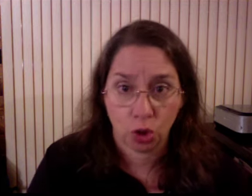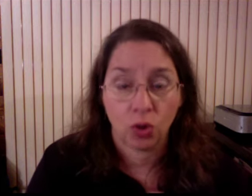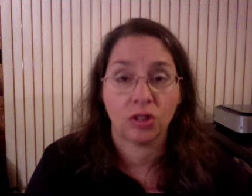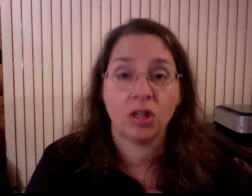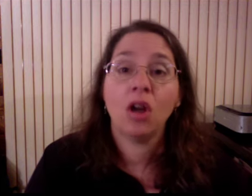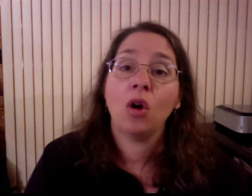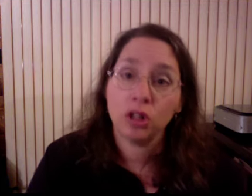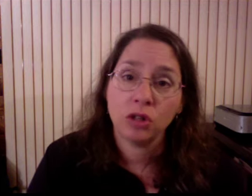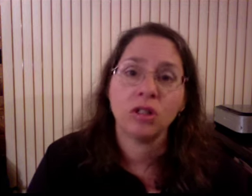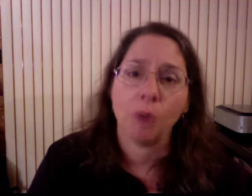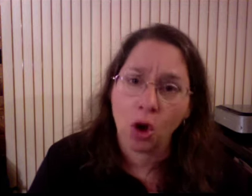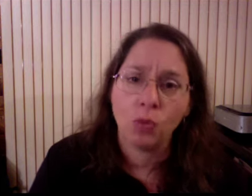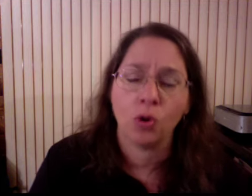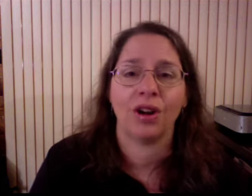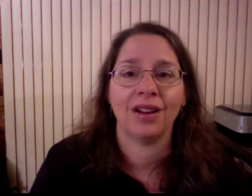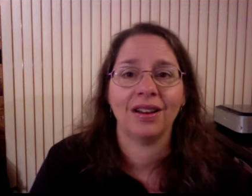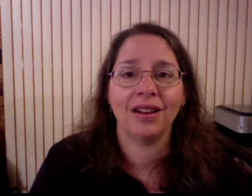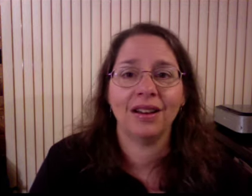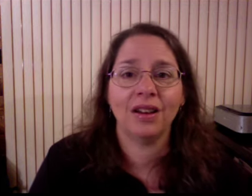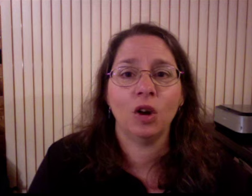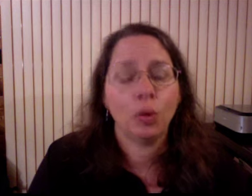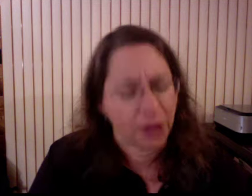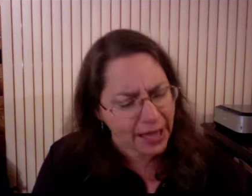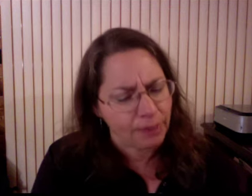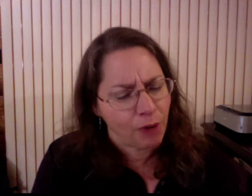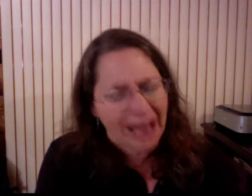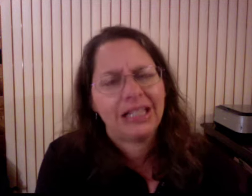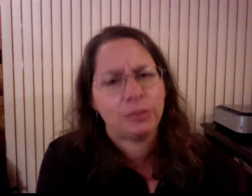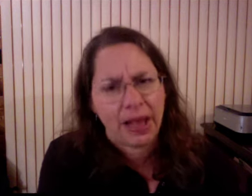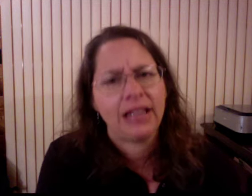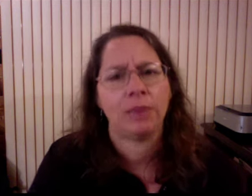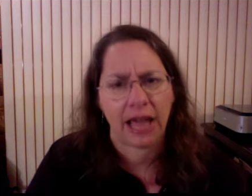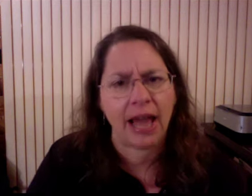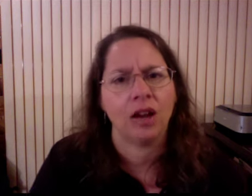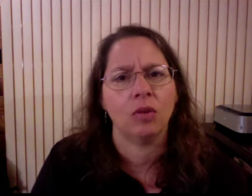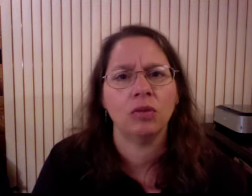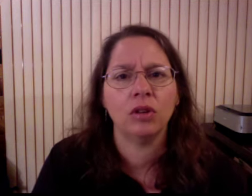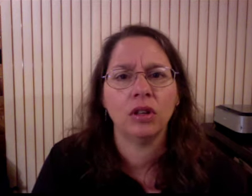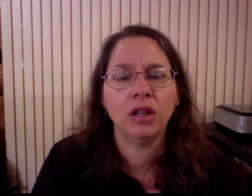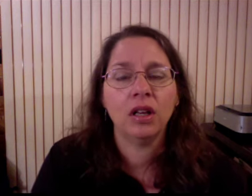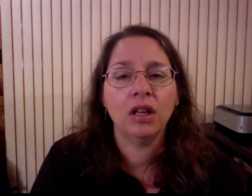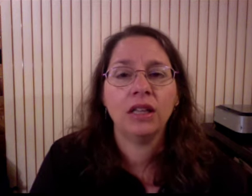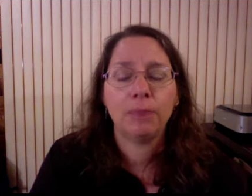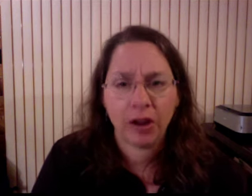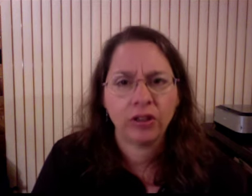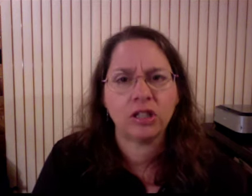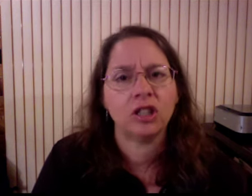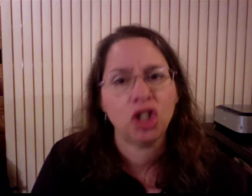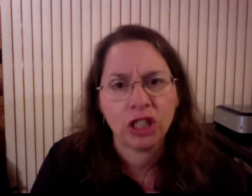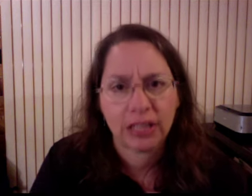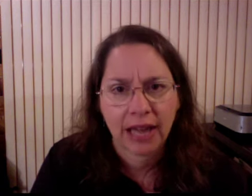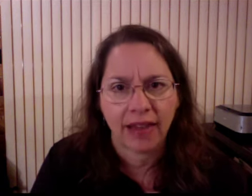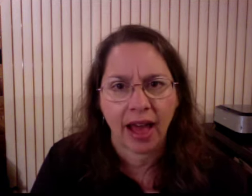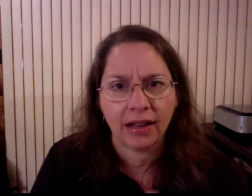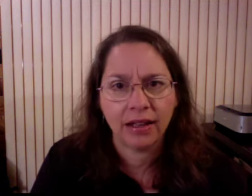chores, or do some homework. Or practice playing the piano. The parents should say that